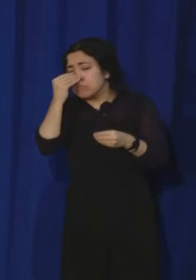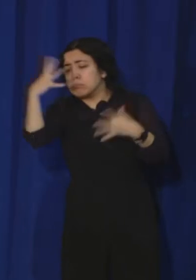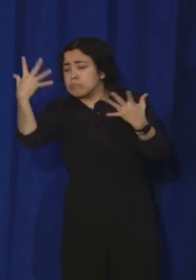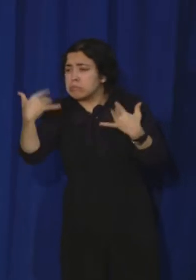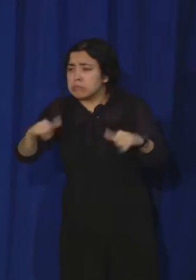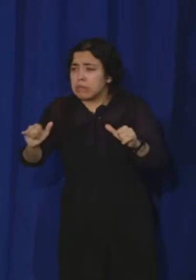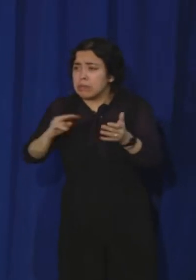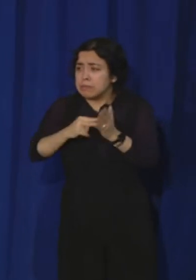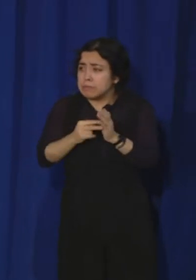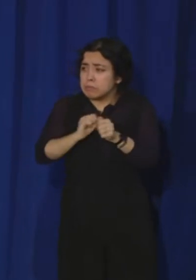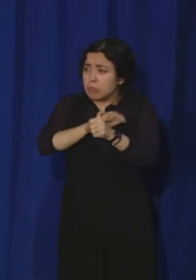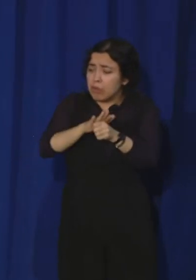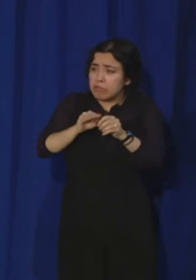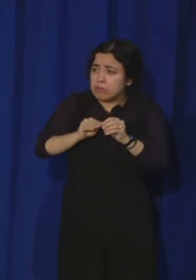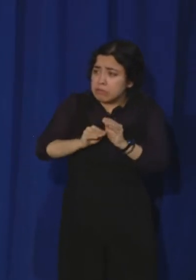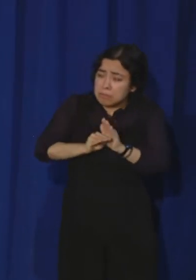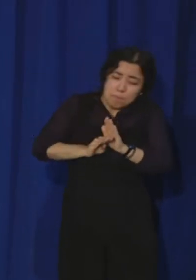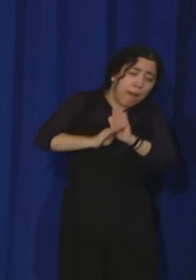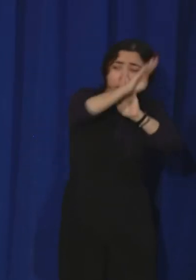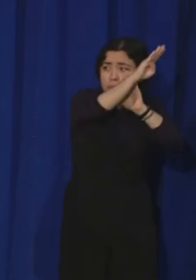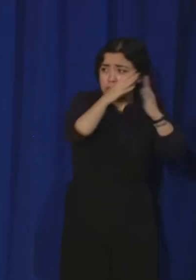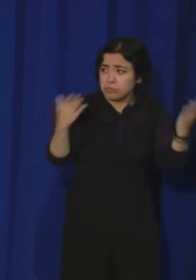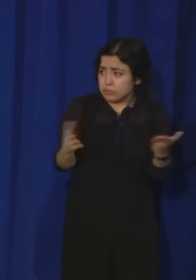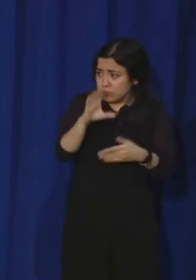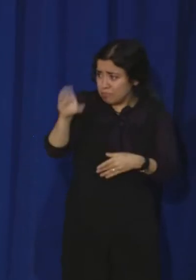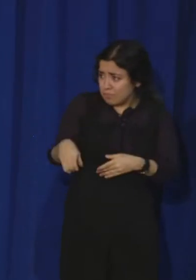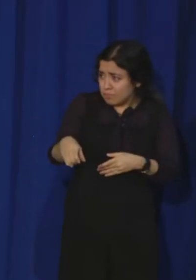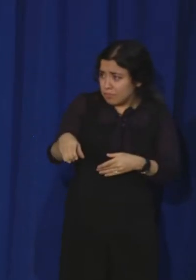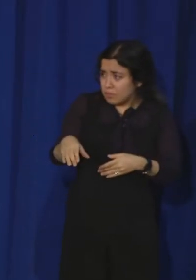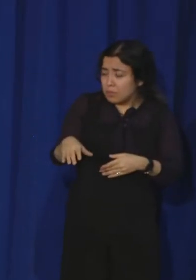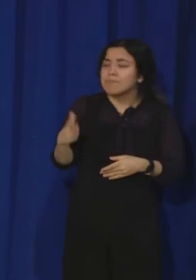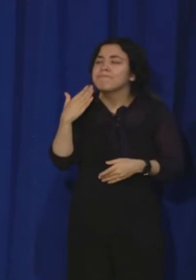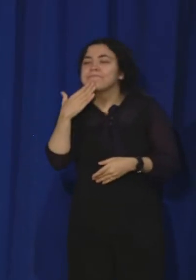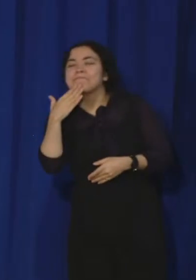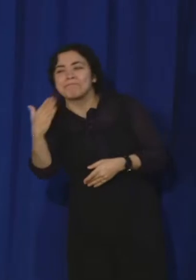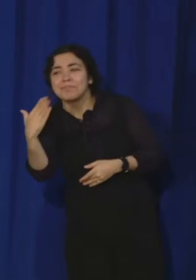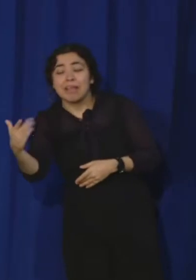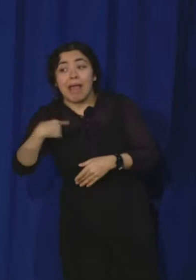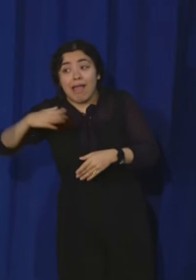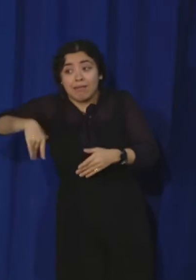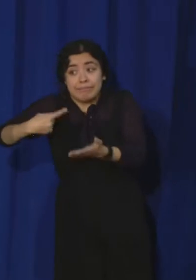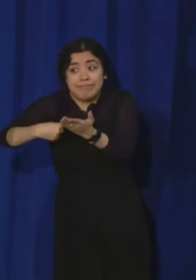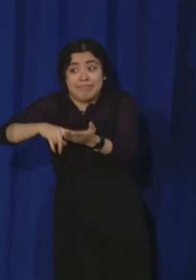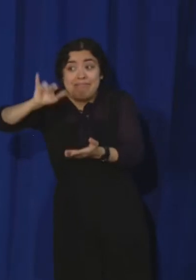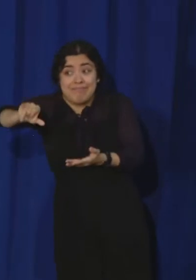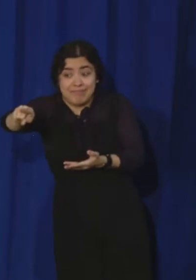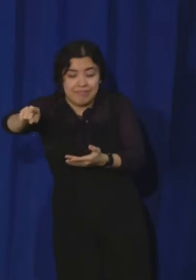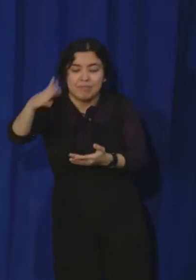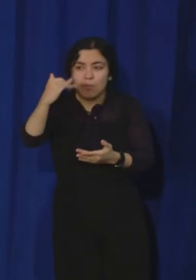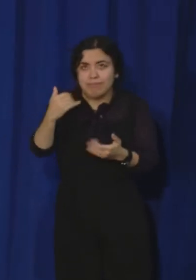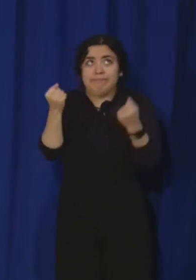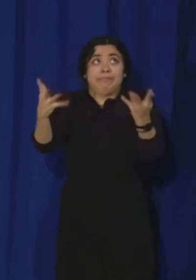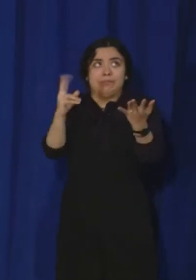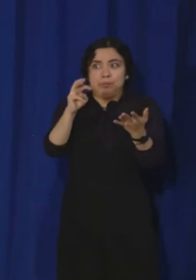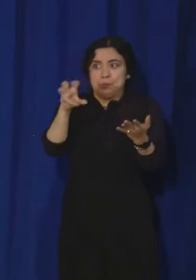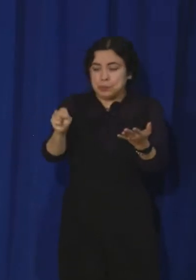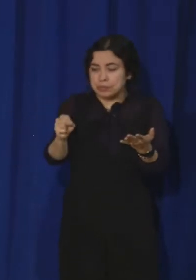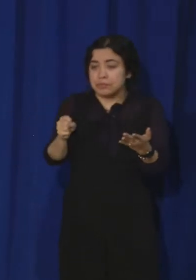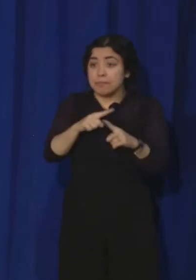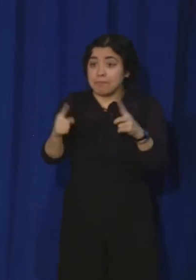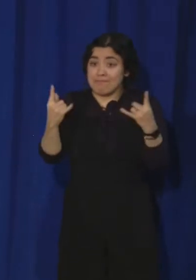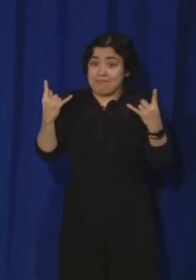Yeah, thank you. So, yes, I didn't talk about this today because there's so much news. But certainly at